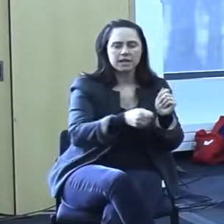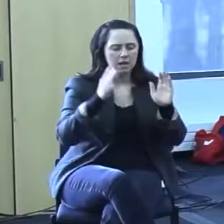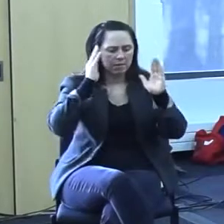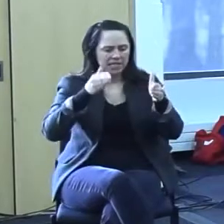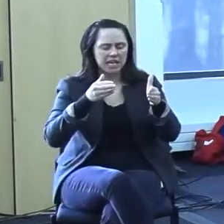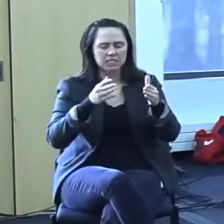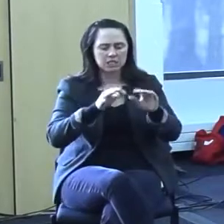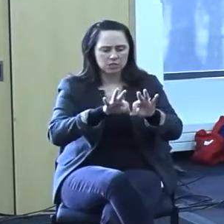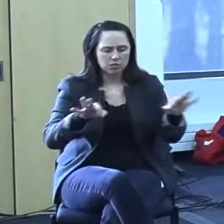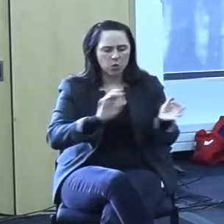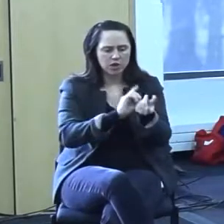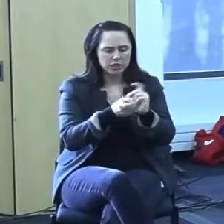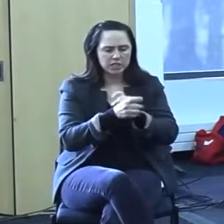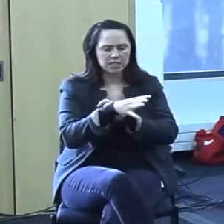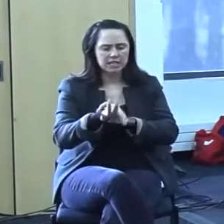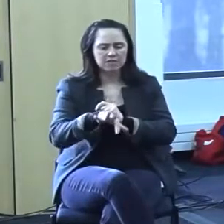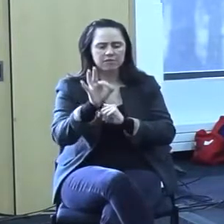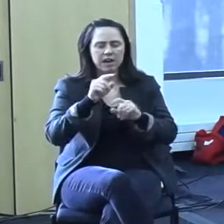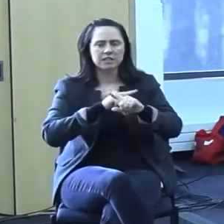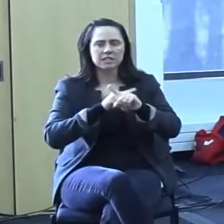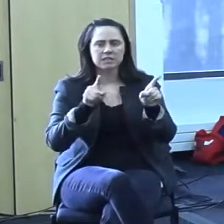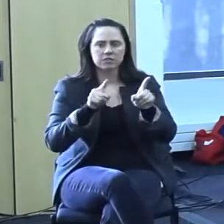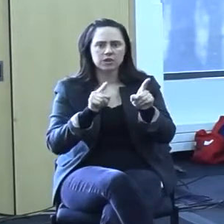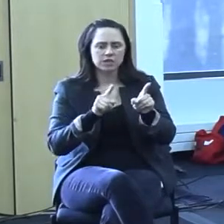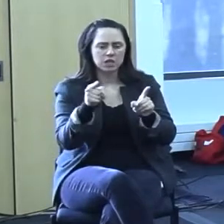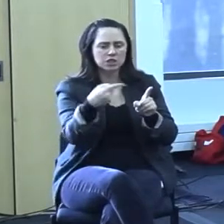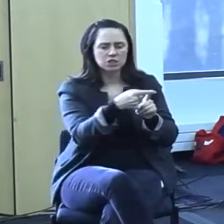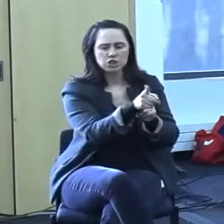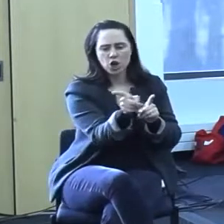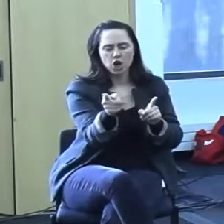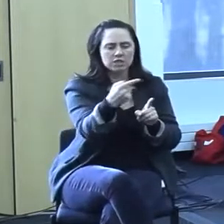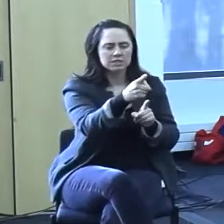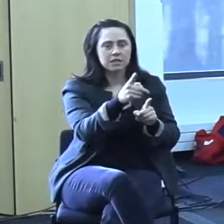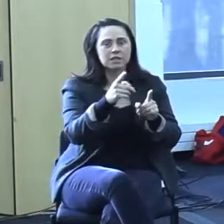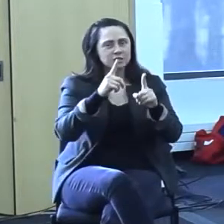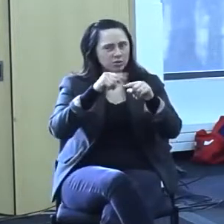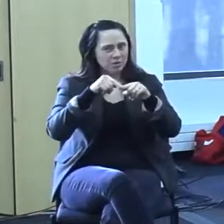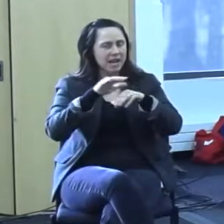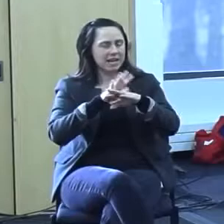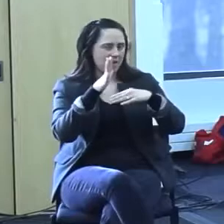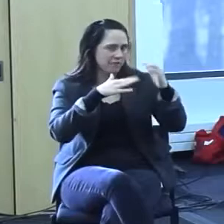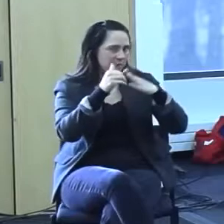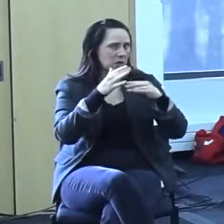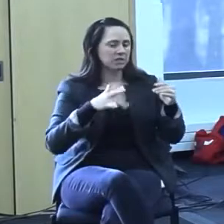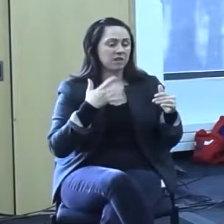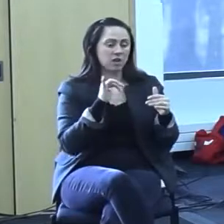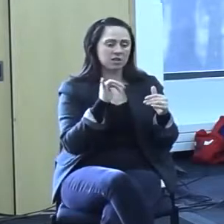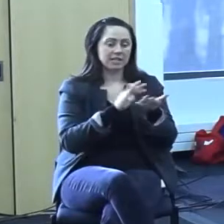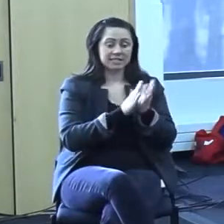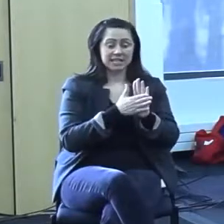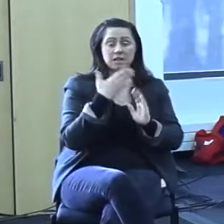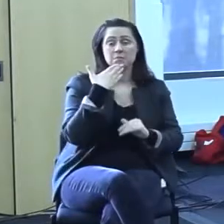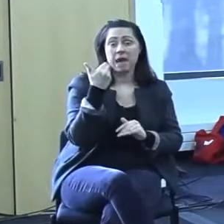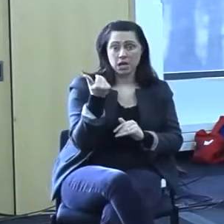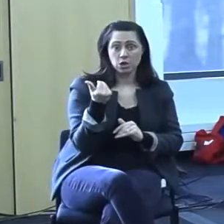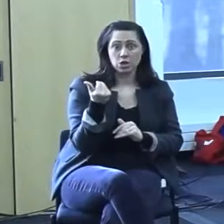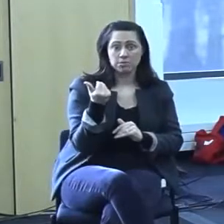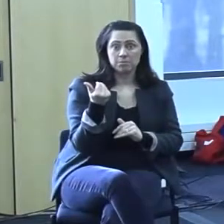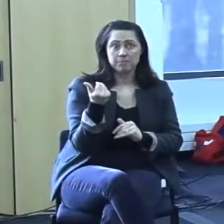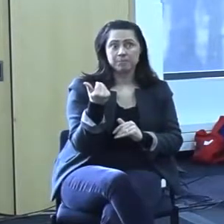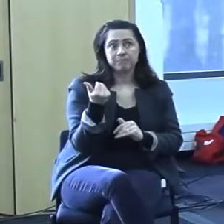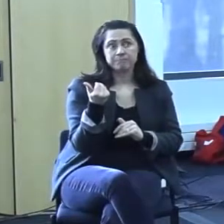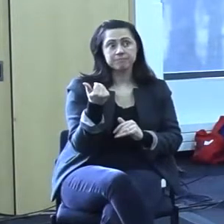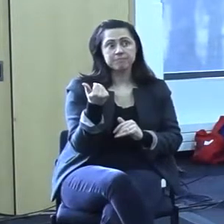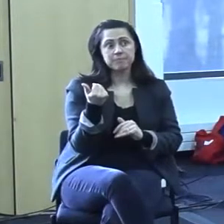find the different turns and everything. So depending on the buildings, I feel like it's gotten better